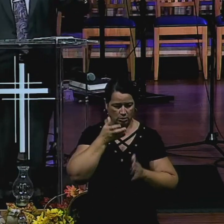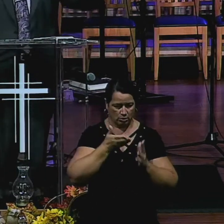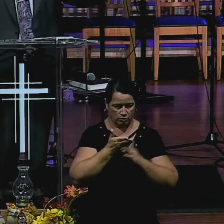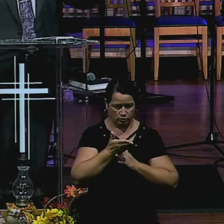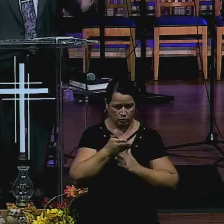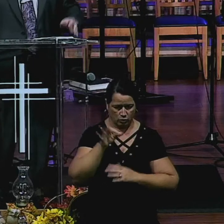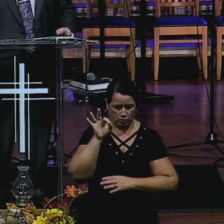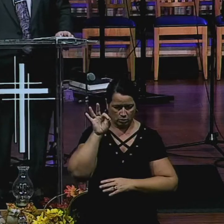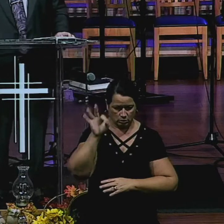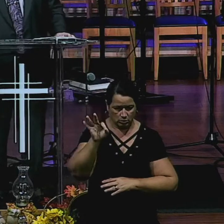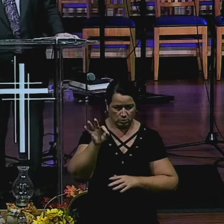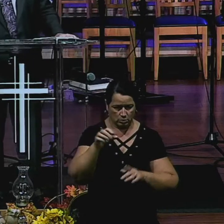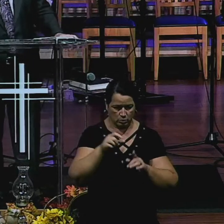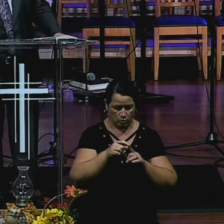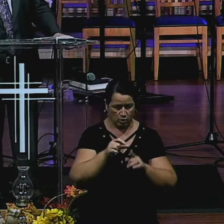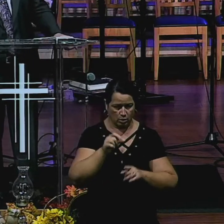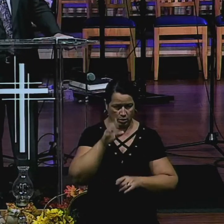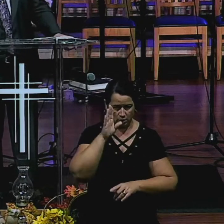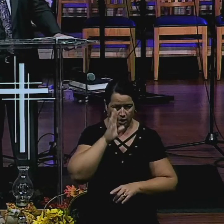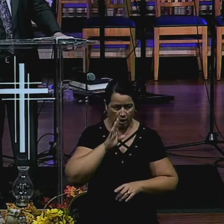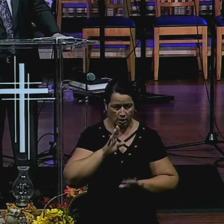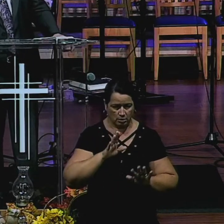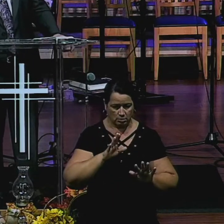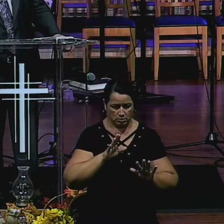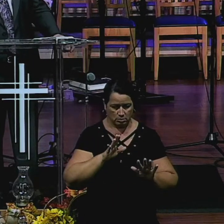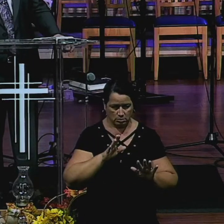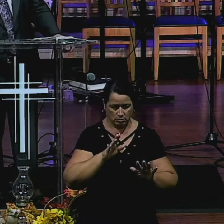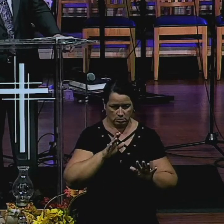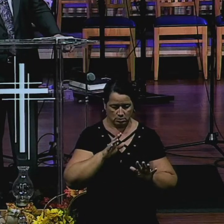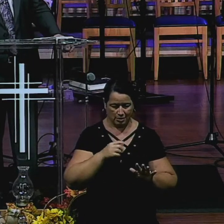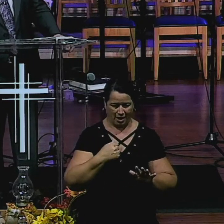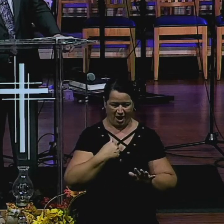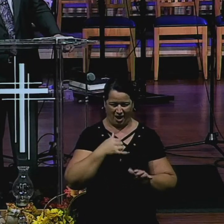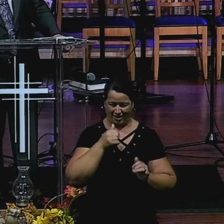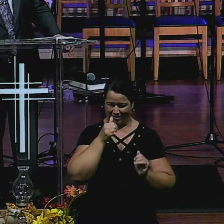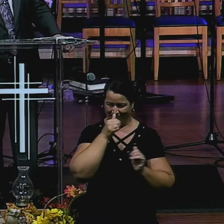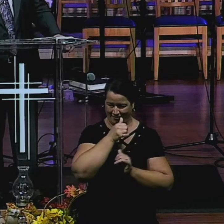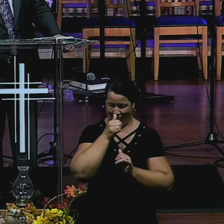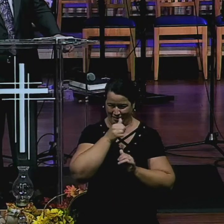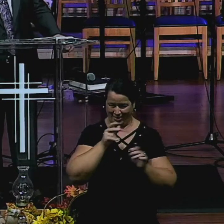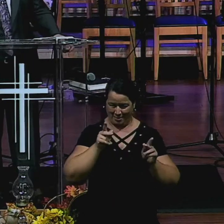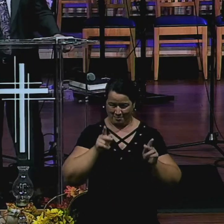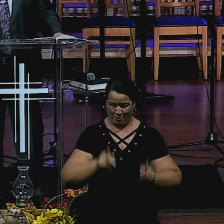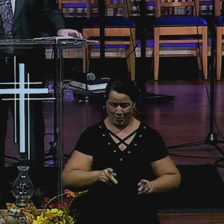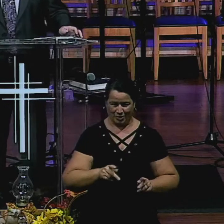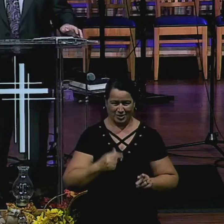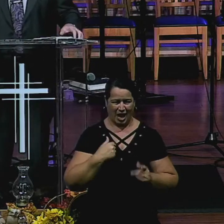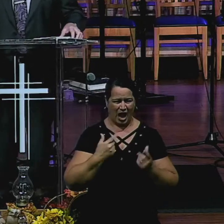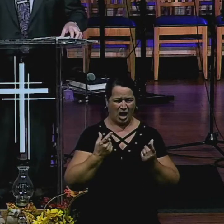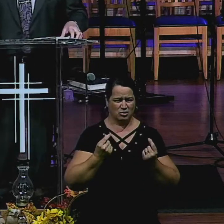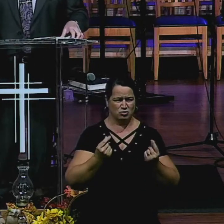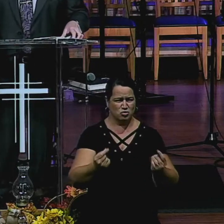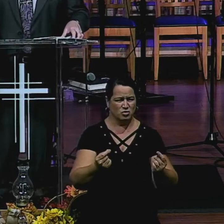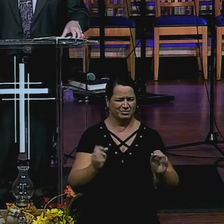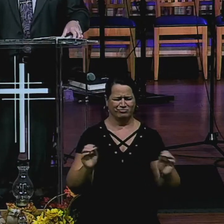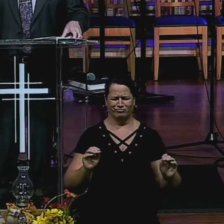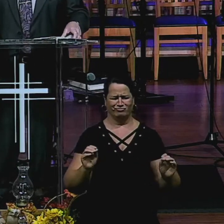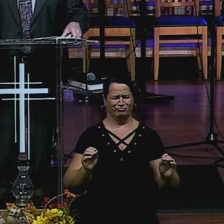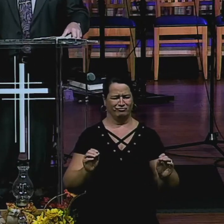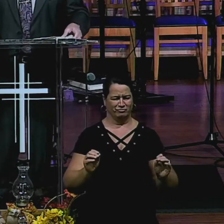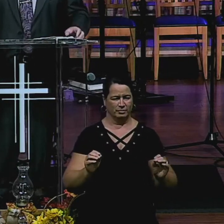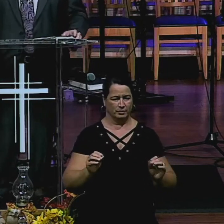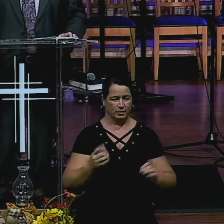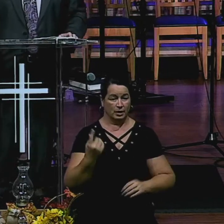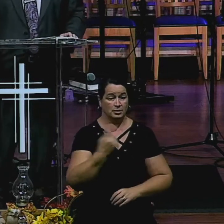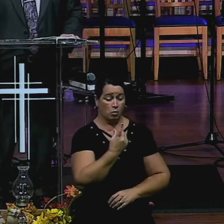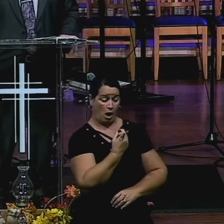of preaching just to save people who will believe. Wow. You mean I don't have to do anything? No. Someone asked about church membership. Do you got to do this? You got to do